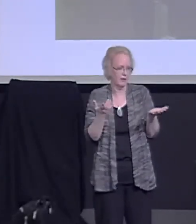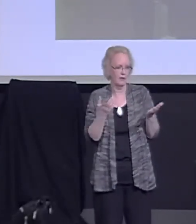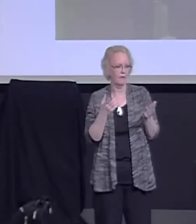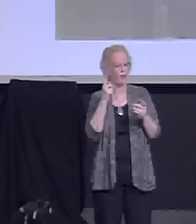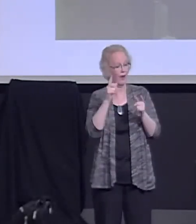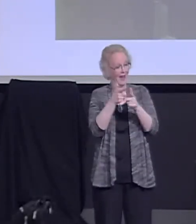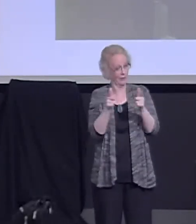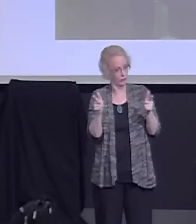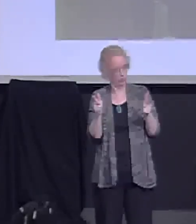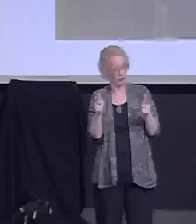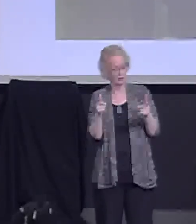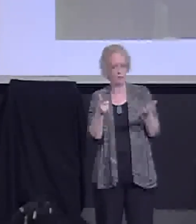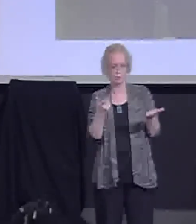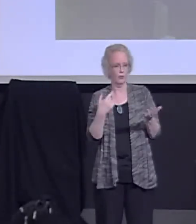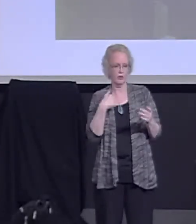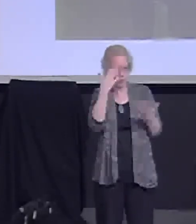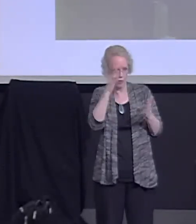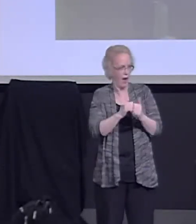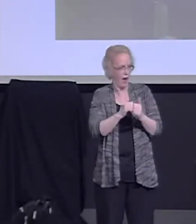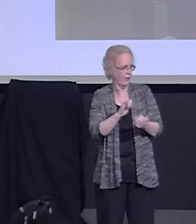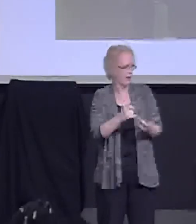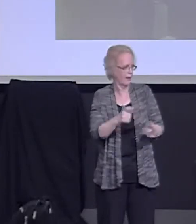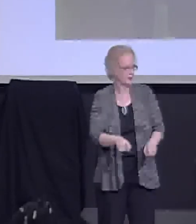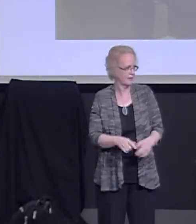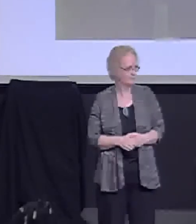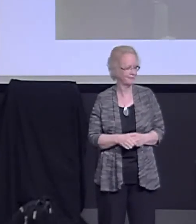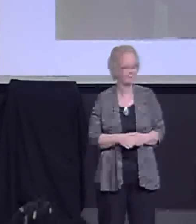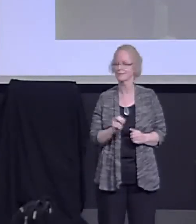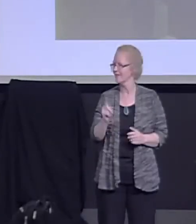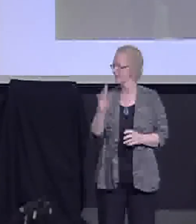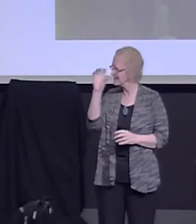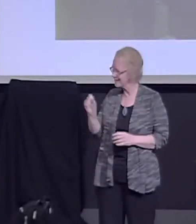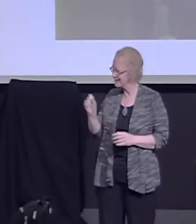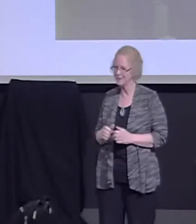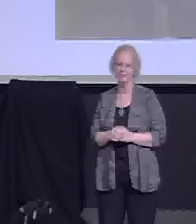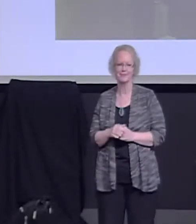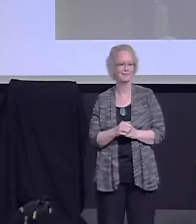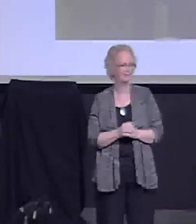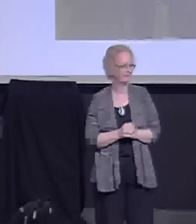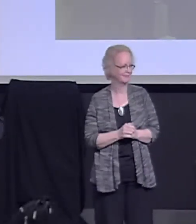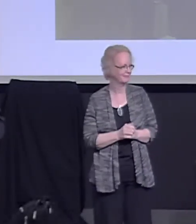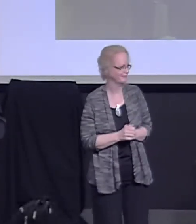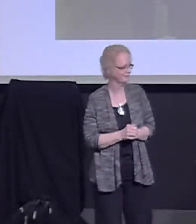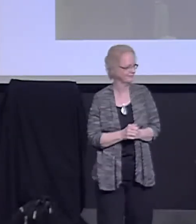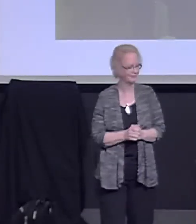particular is totally unsolved so far. Fascinating. Very-